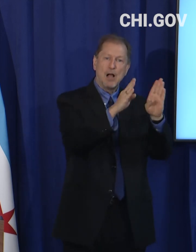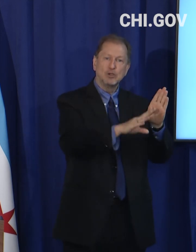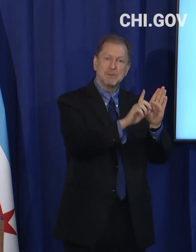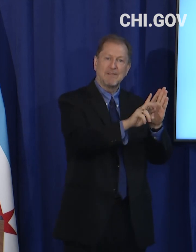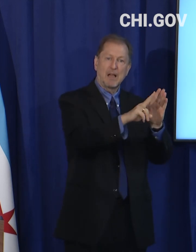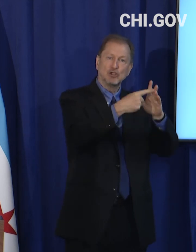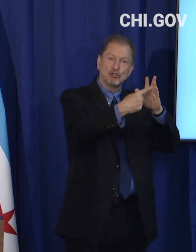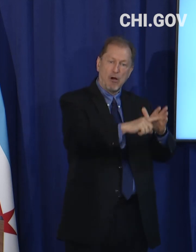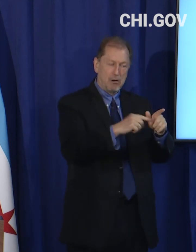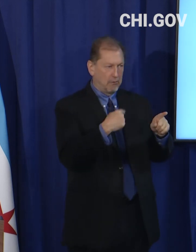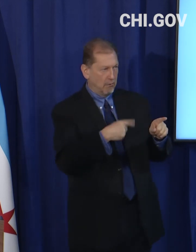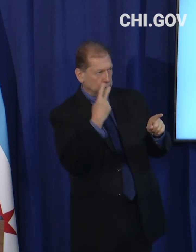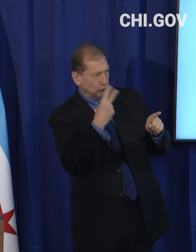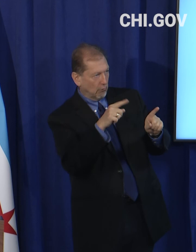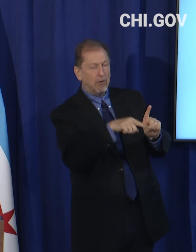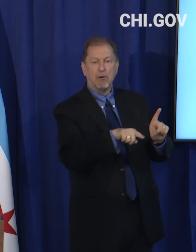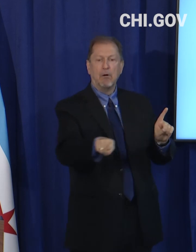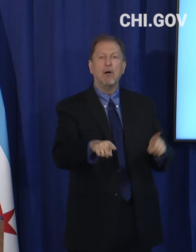communities.